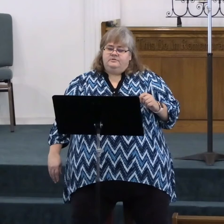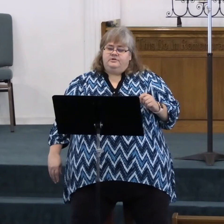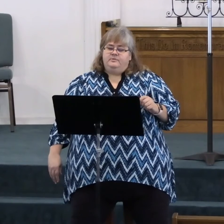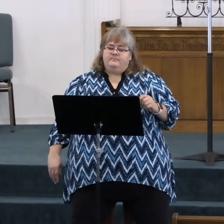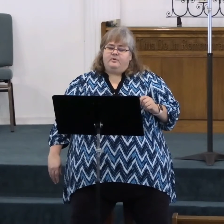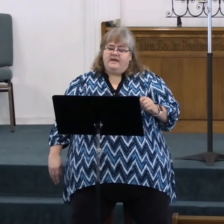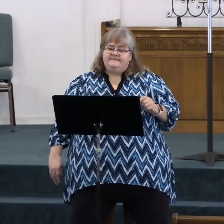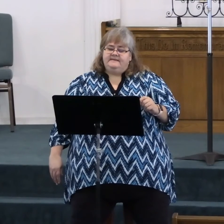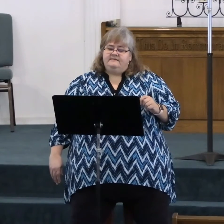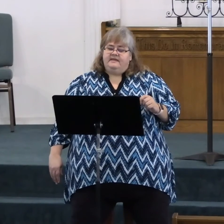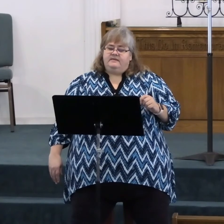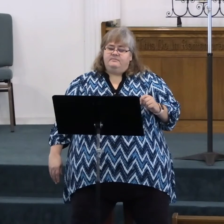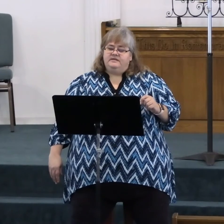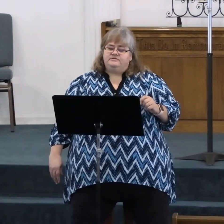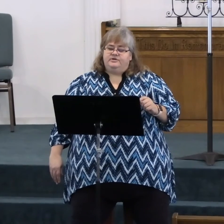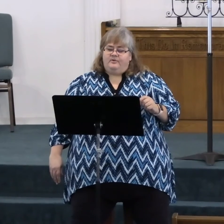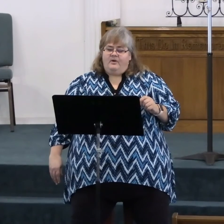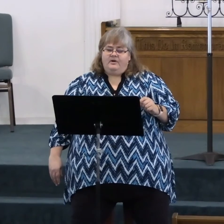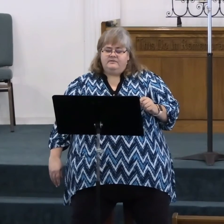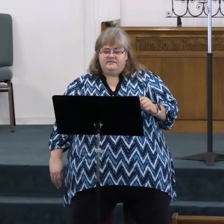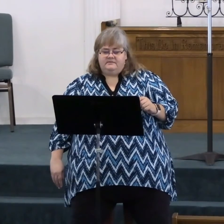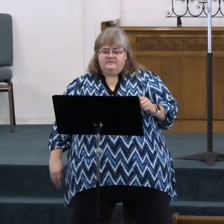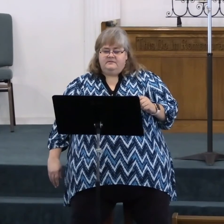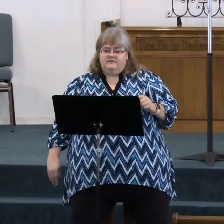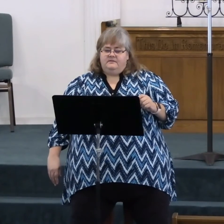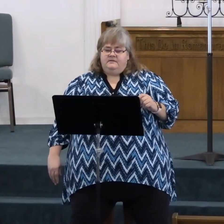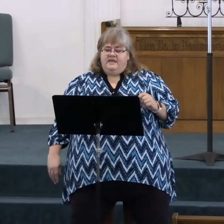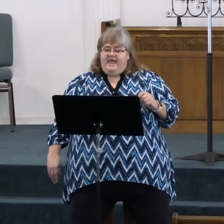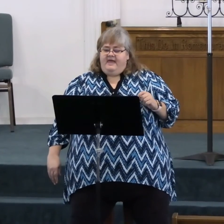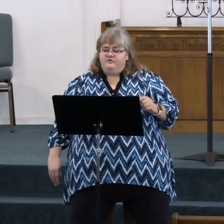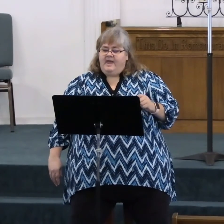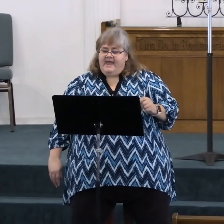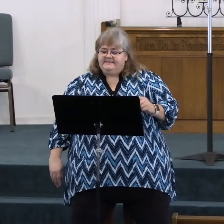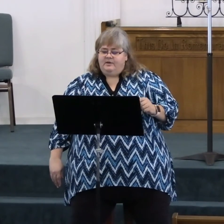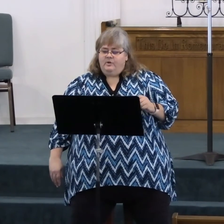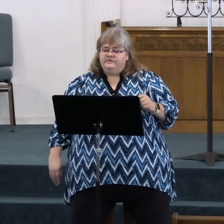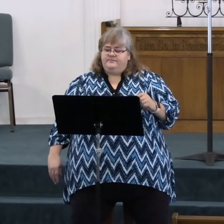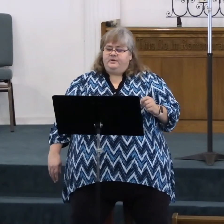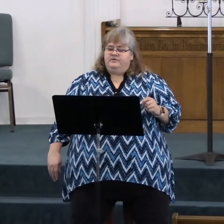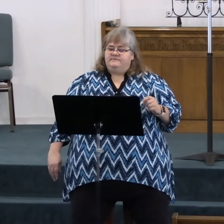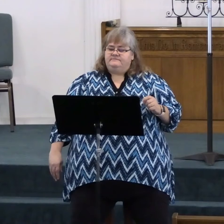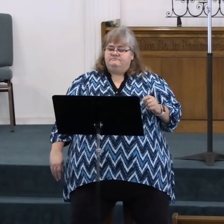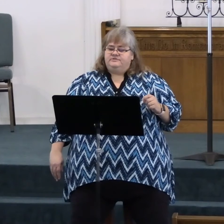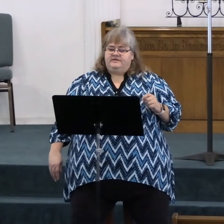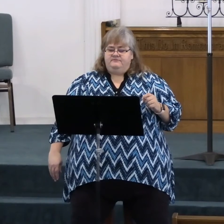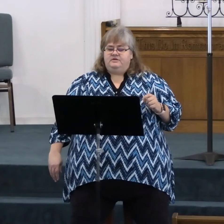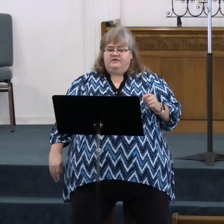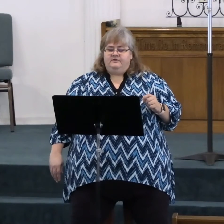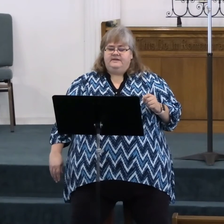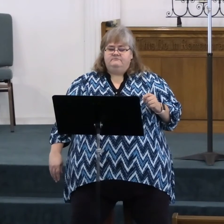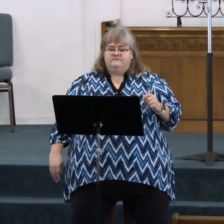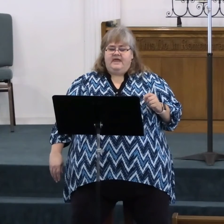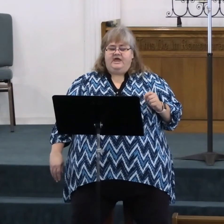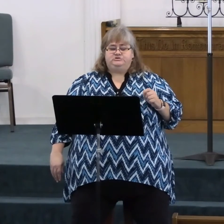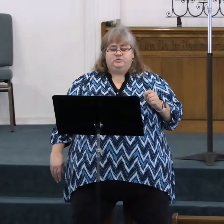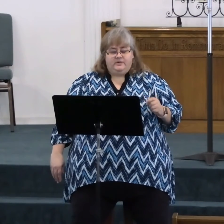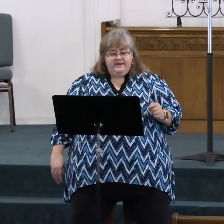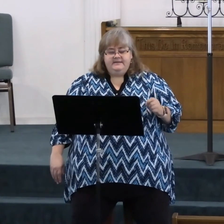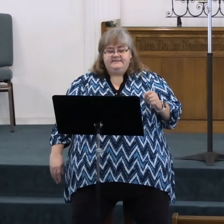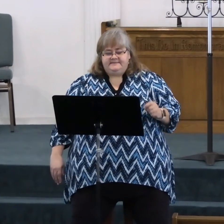Do you embrace it and commit it to your heart? Have you asked the Holy Spirit to give you clarity as you read and